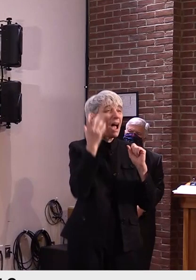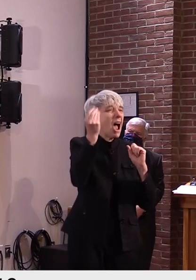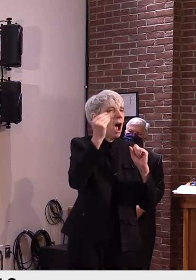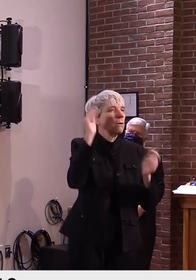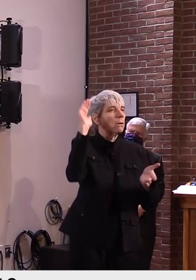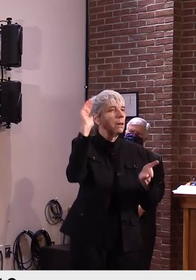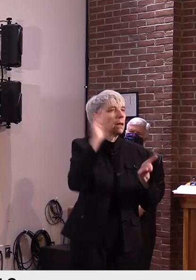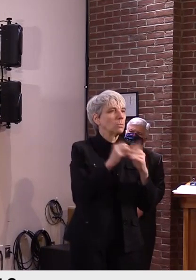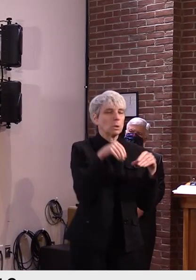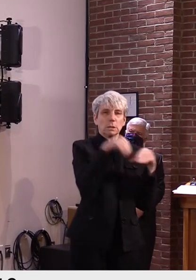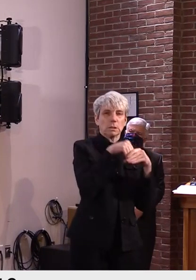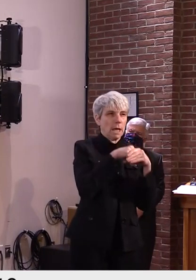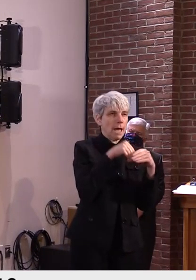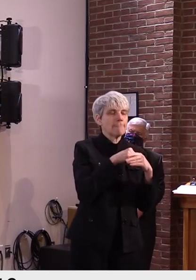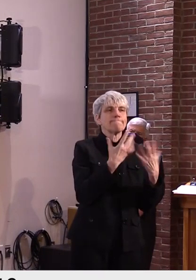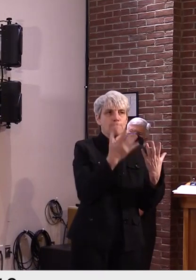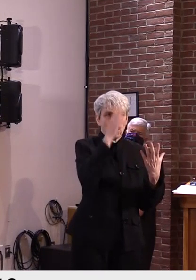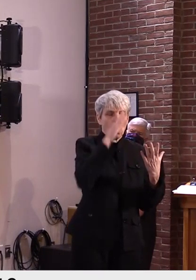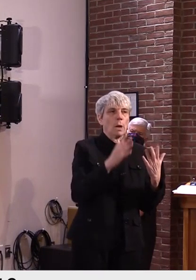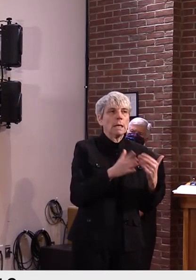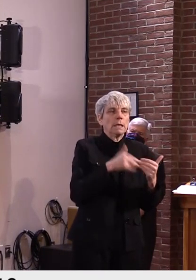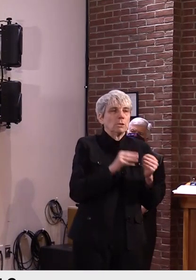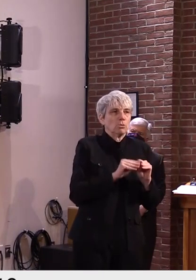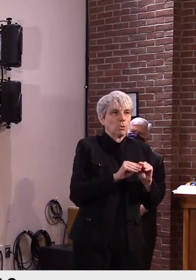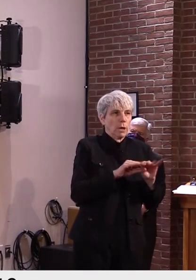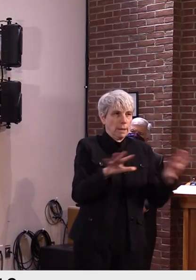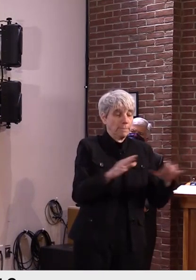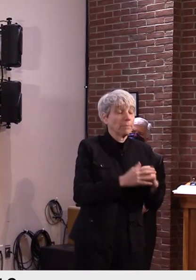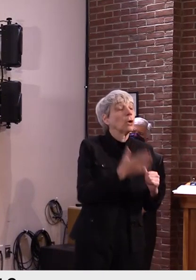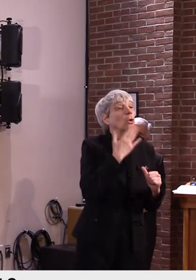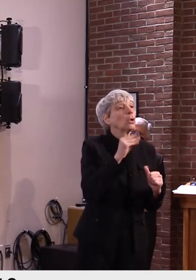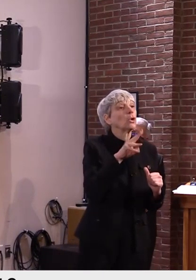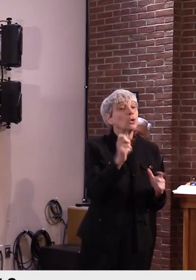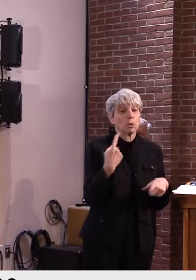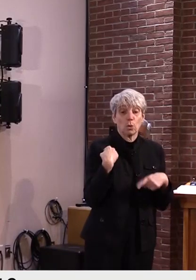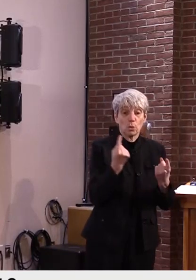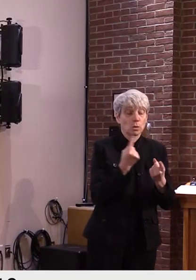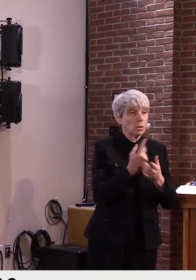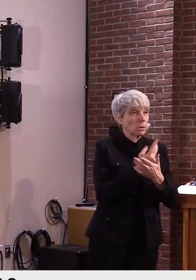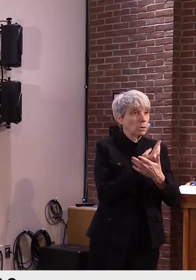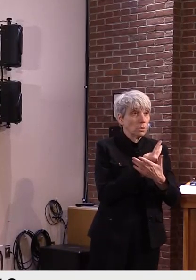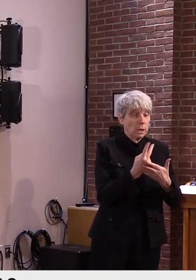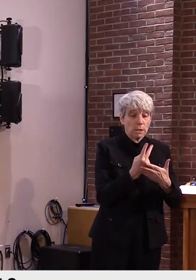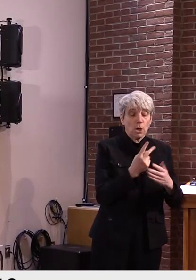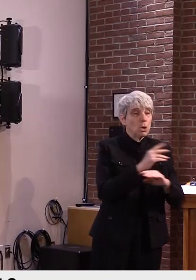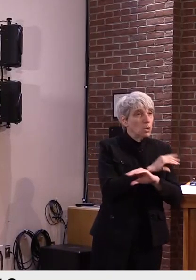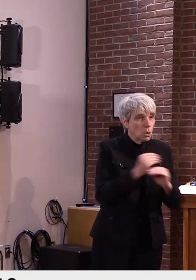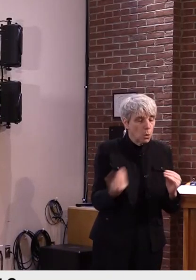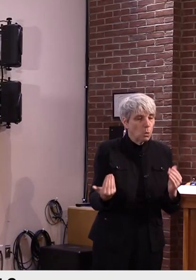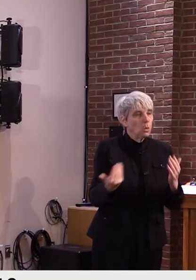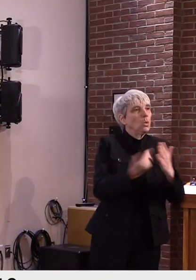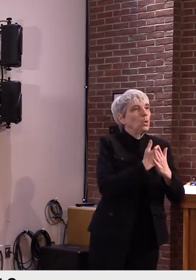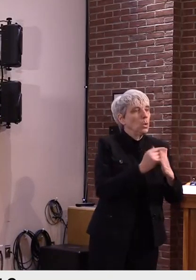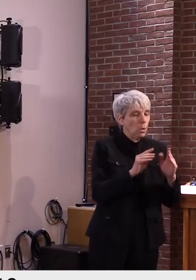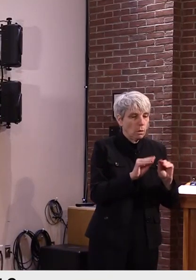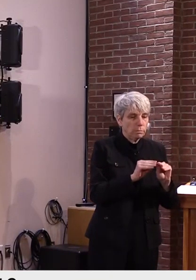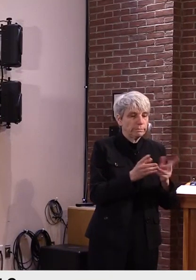that as of today, 2 weeks in, we have seen no COVID-19 transmission within K-12